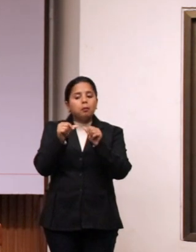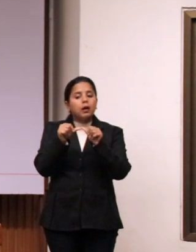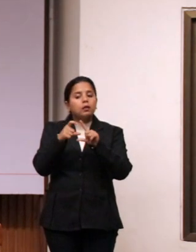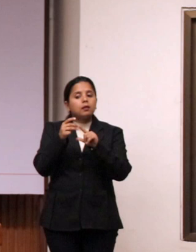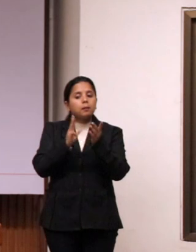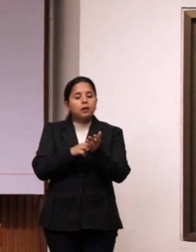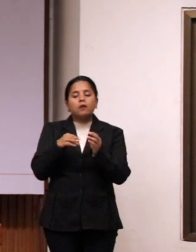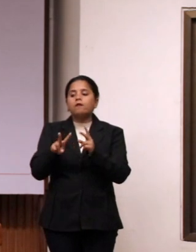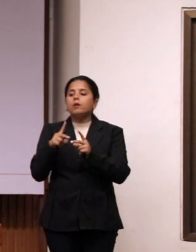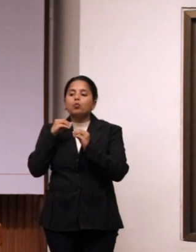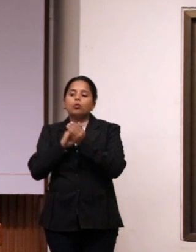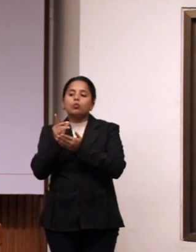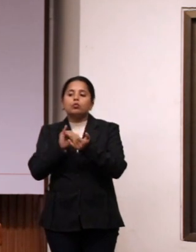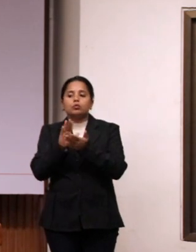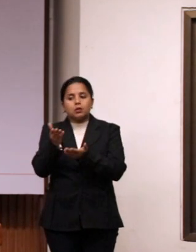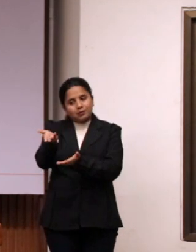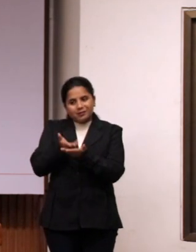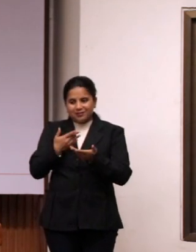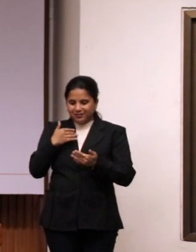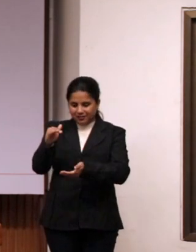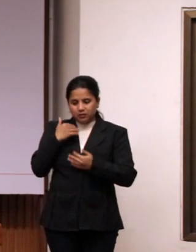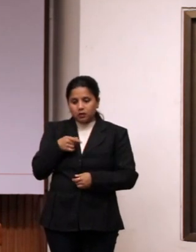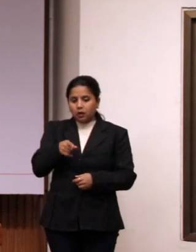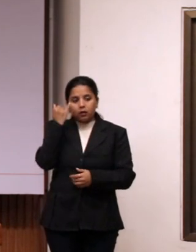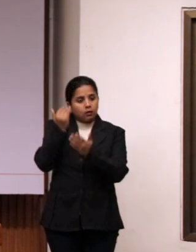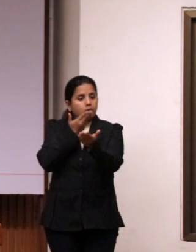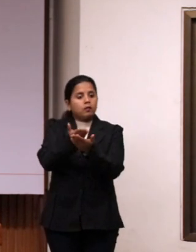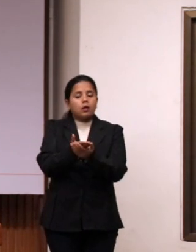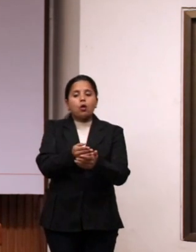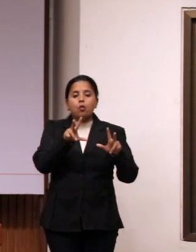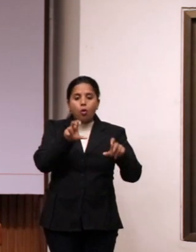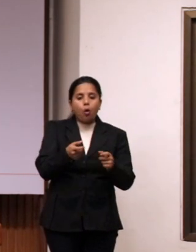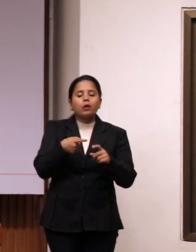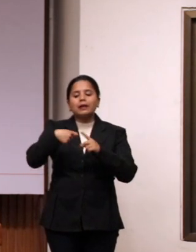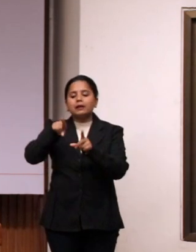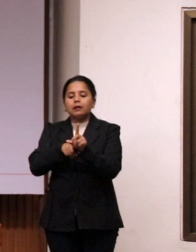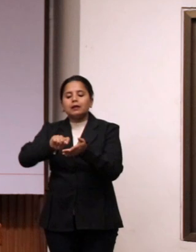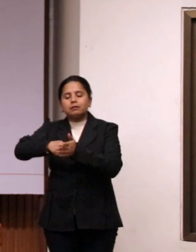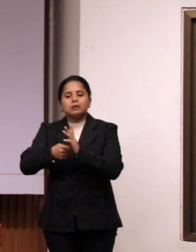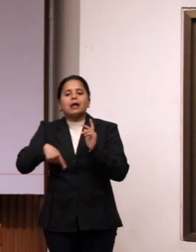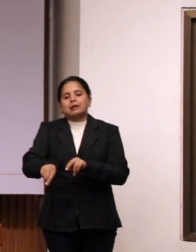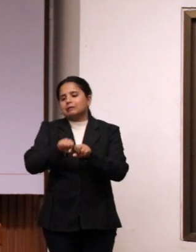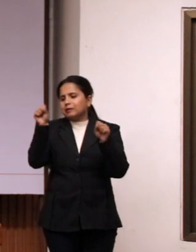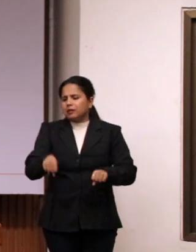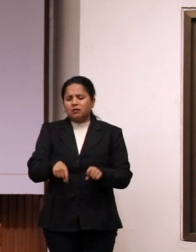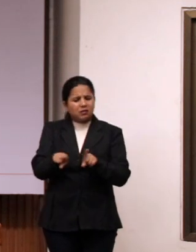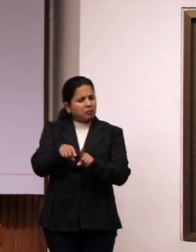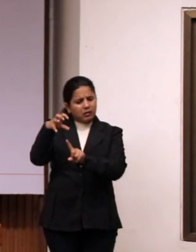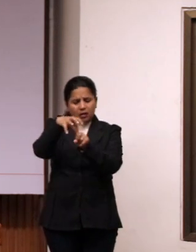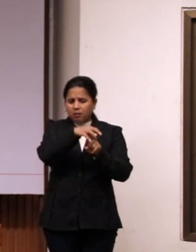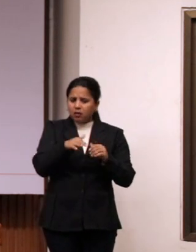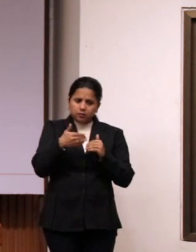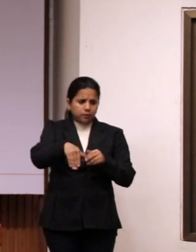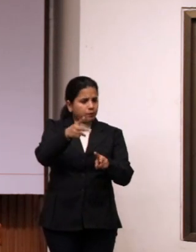so has suggested a lock and key system. Still it is continuing in the department.